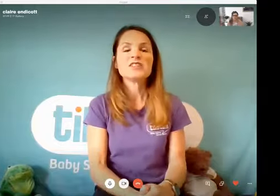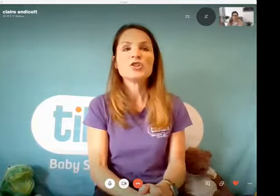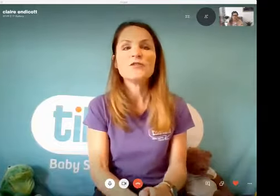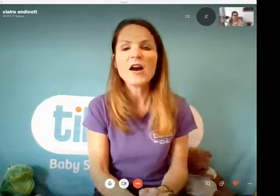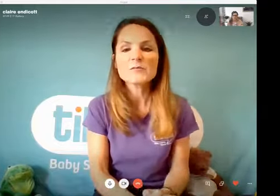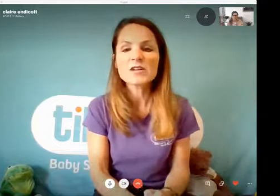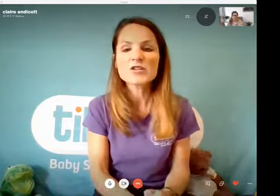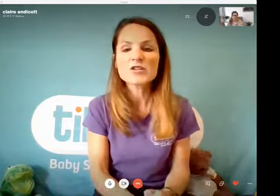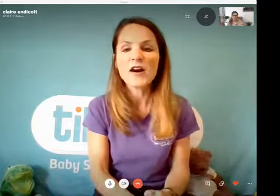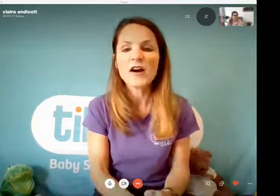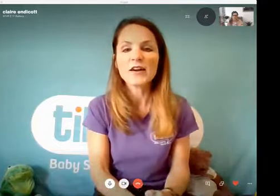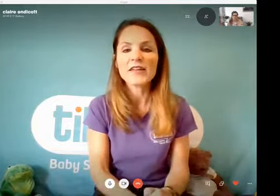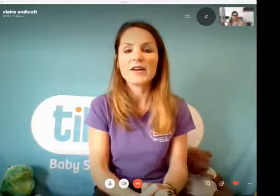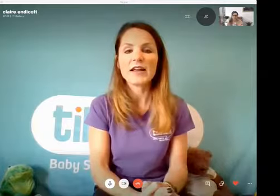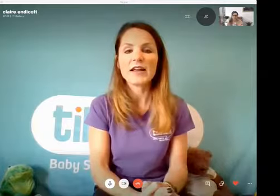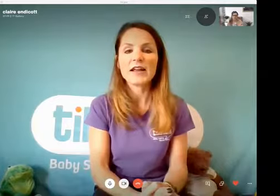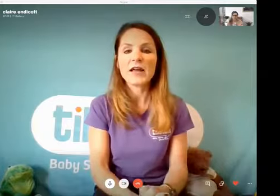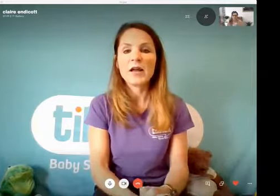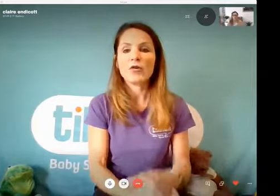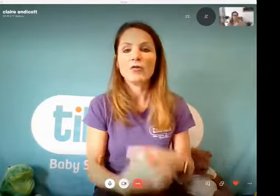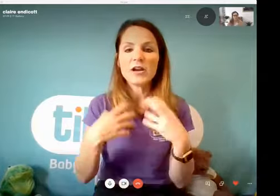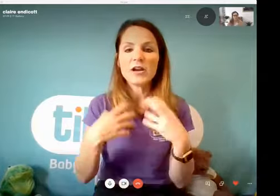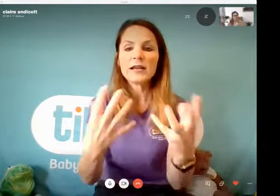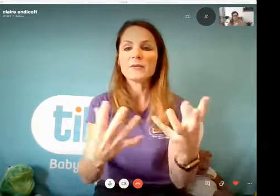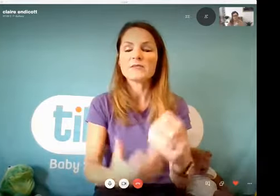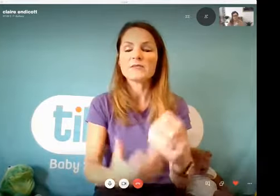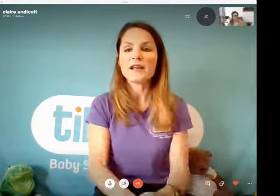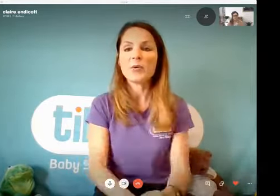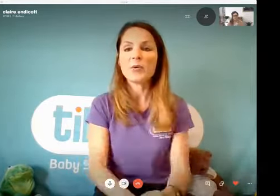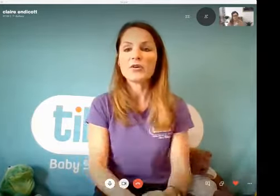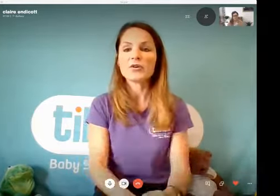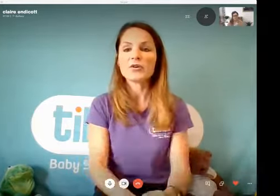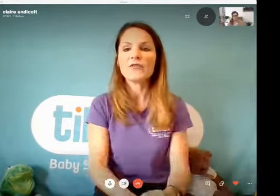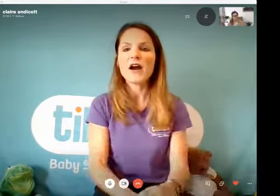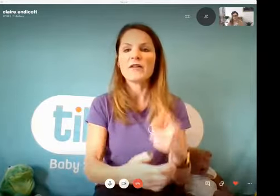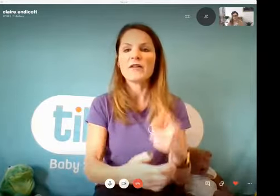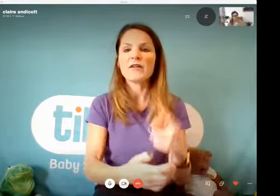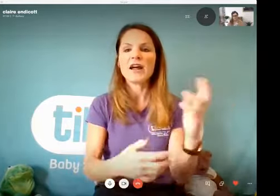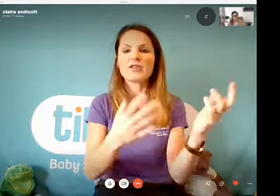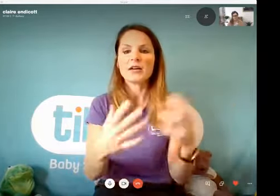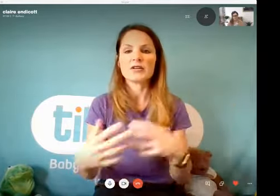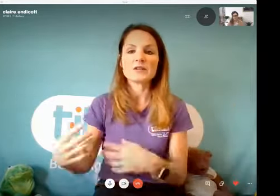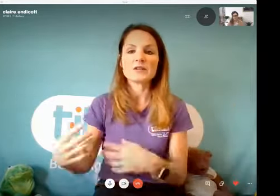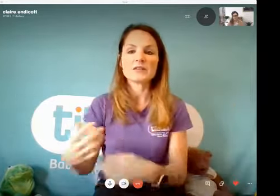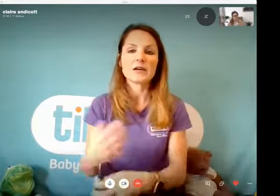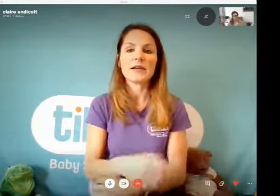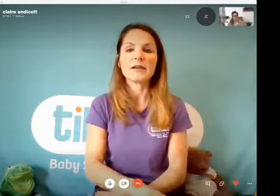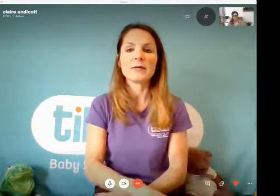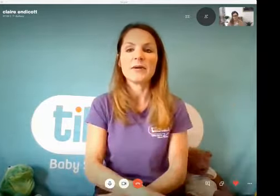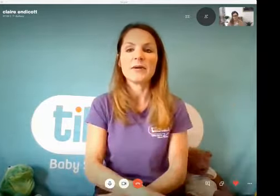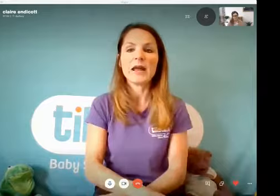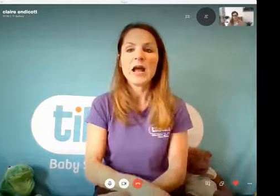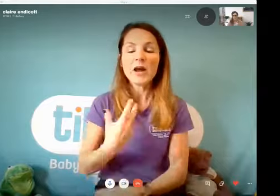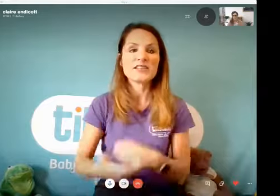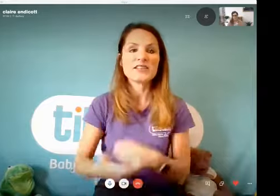Sometimes you find like things like if they really want to make a point, you'll find that they'll naturally kind of drop the sign a little bit. I would still